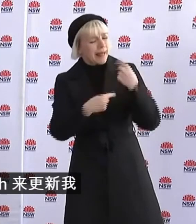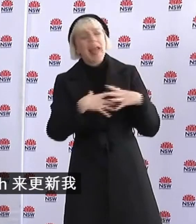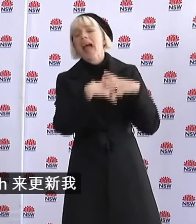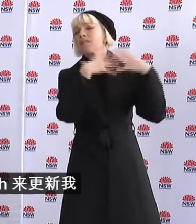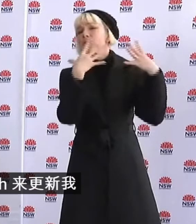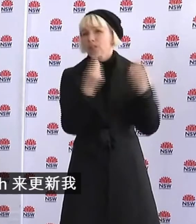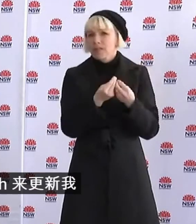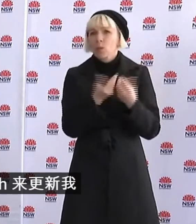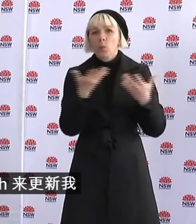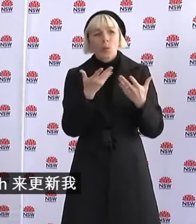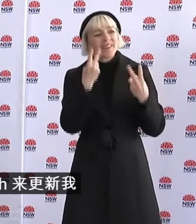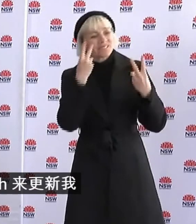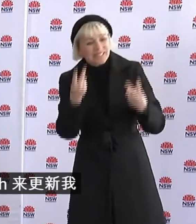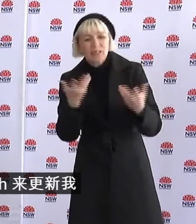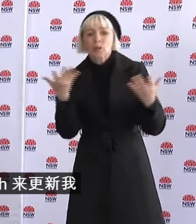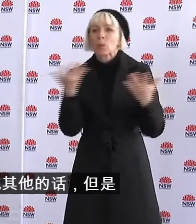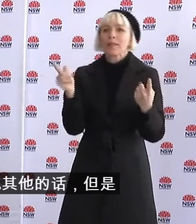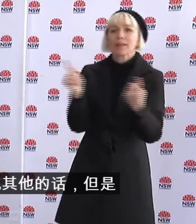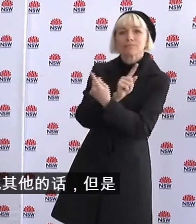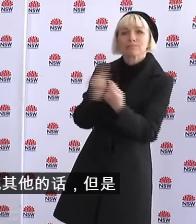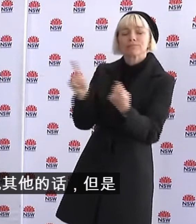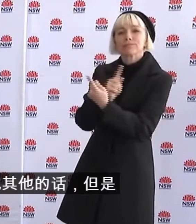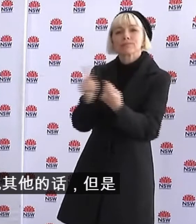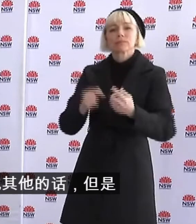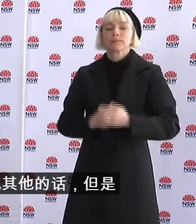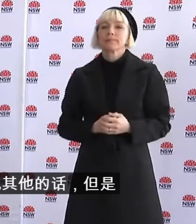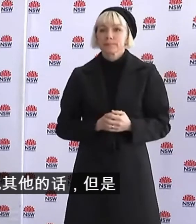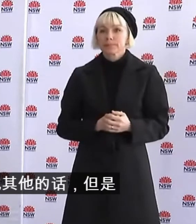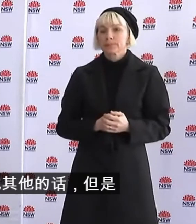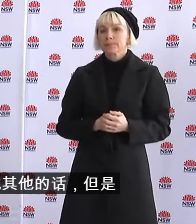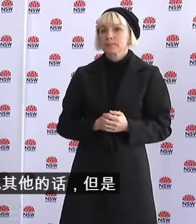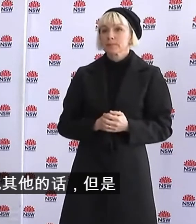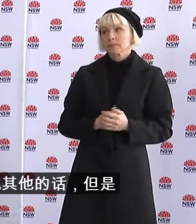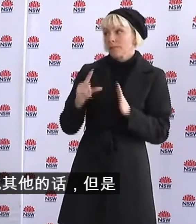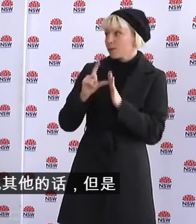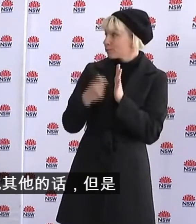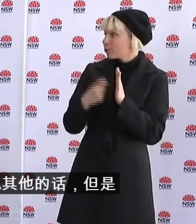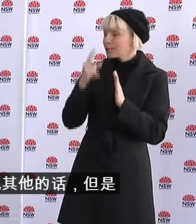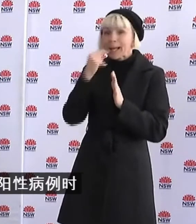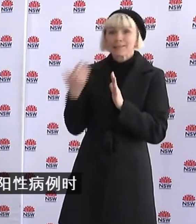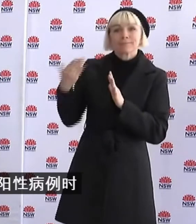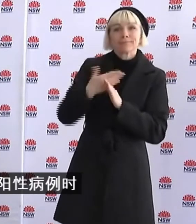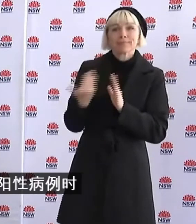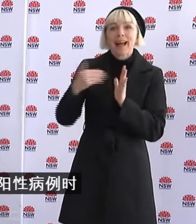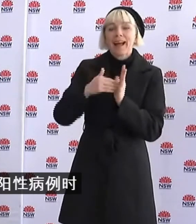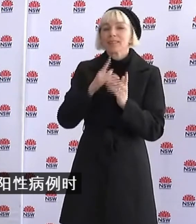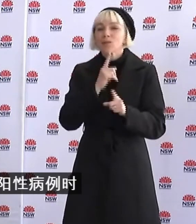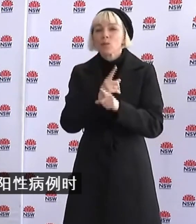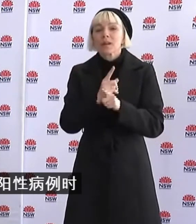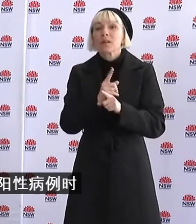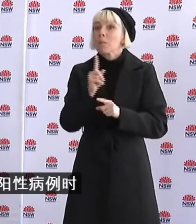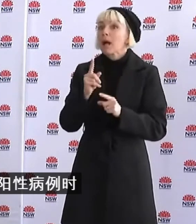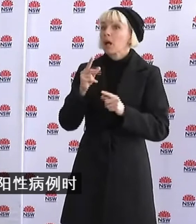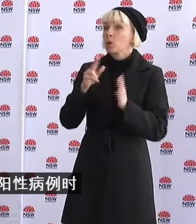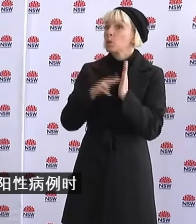opportunities. For example, Health were updating me, and if Dr. McAnulty wants to interrupt and say anything additional, but Health were telling me that now